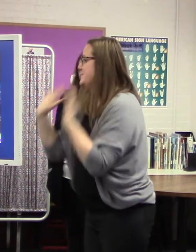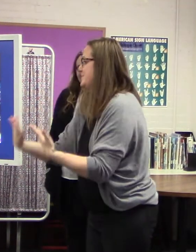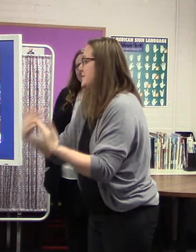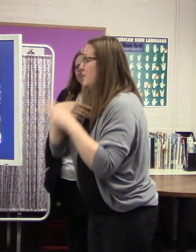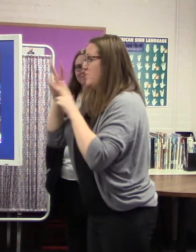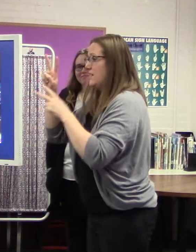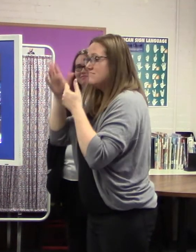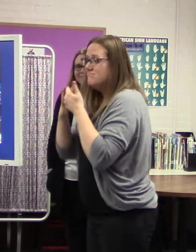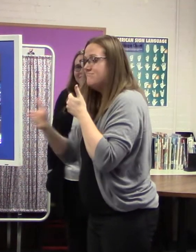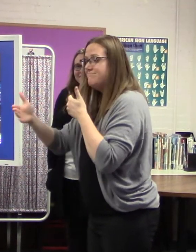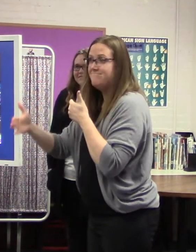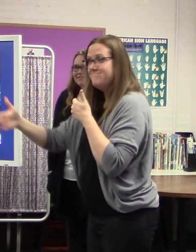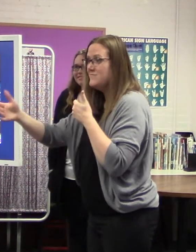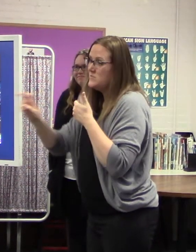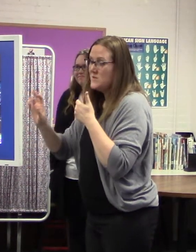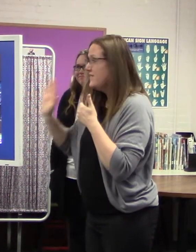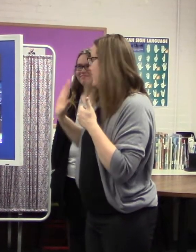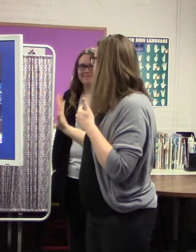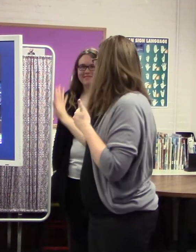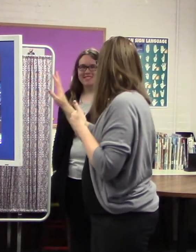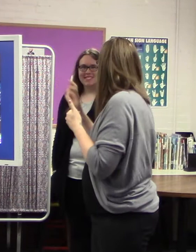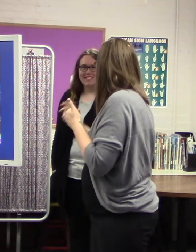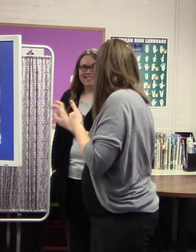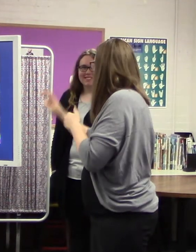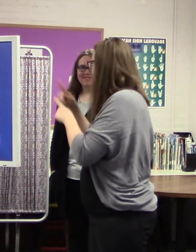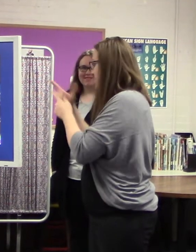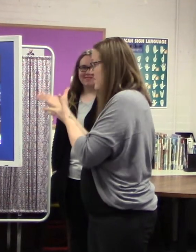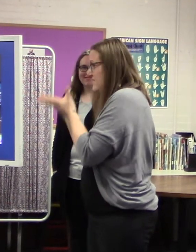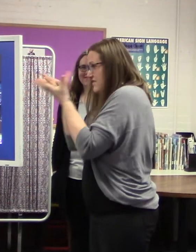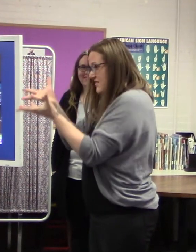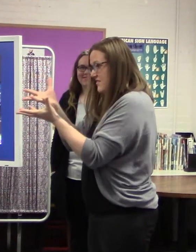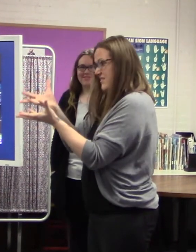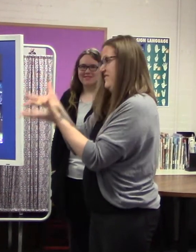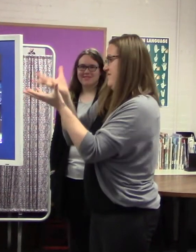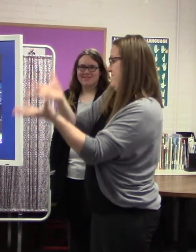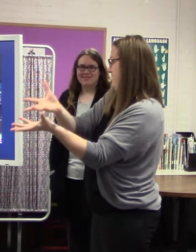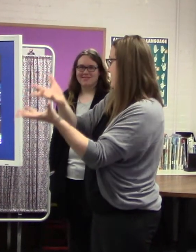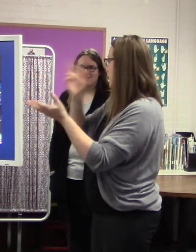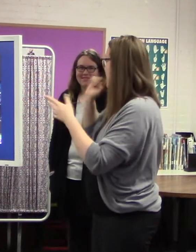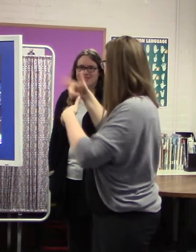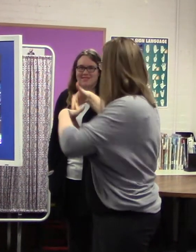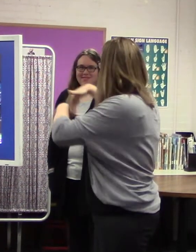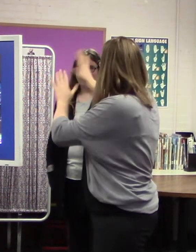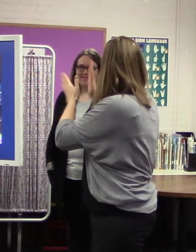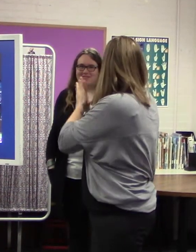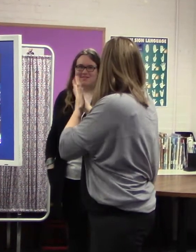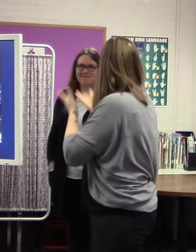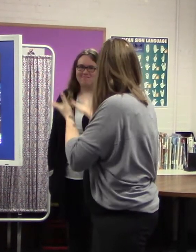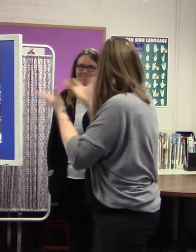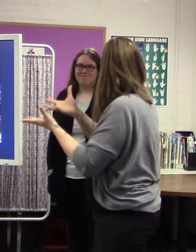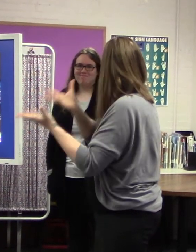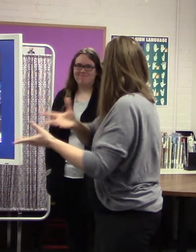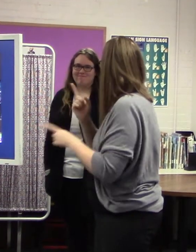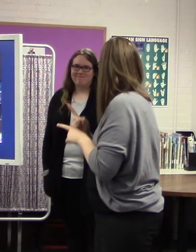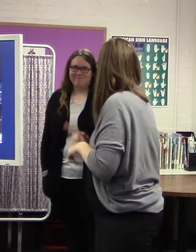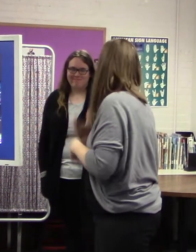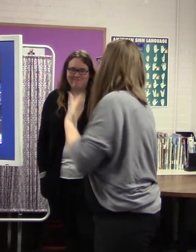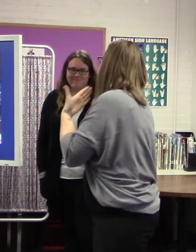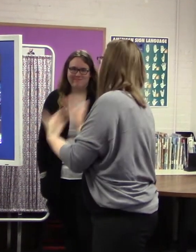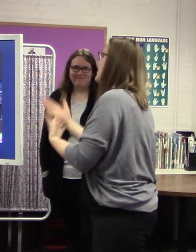this every year. So we're looking forward to the next one. So we would really like to carry this. You guys are off to college, and we want to carry